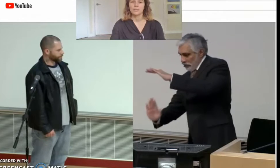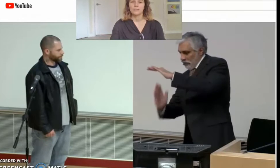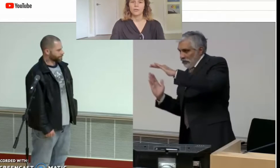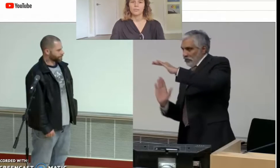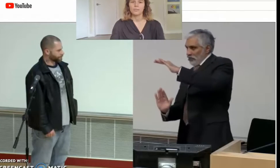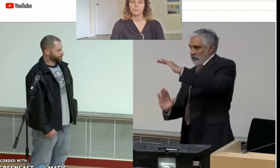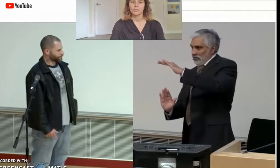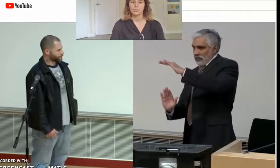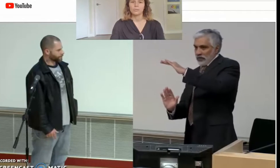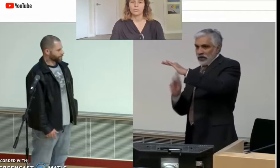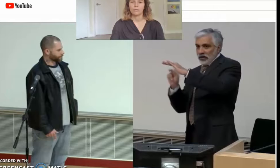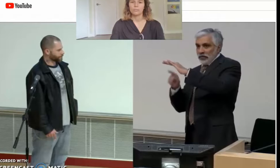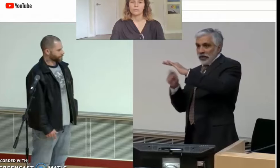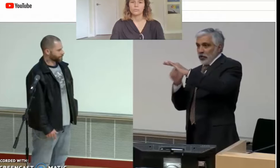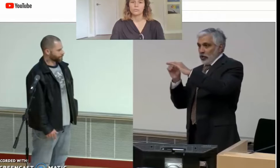If all the doors are closed,